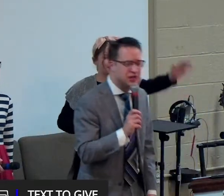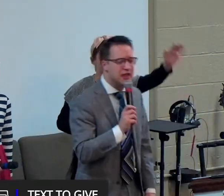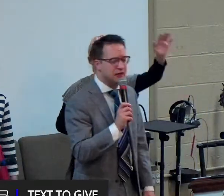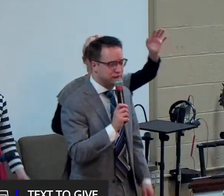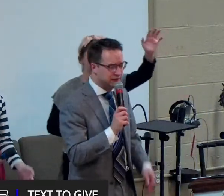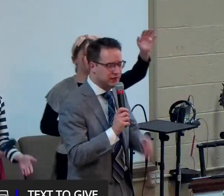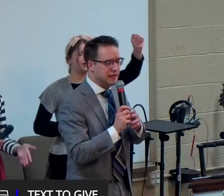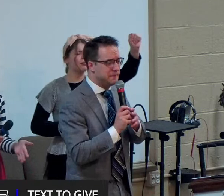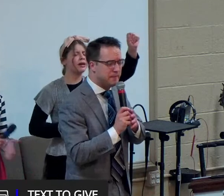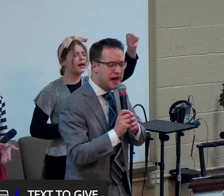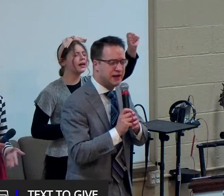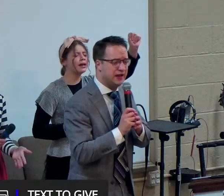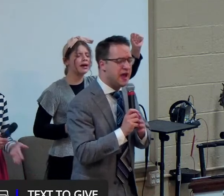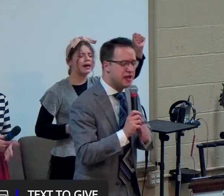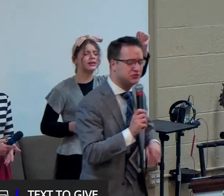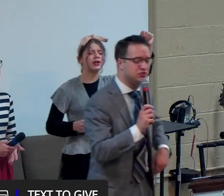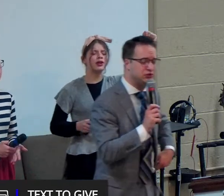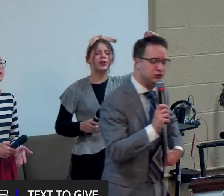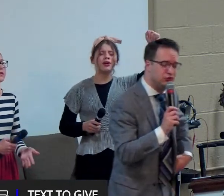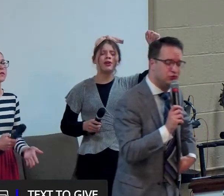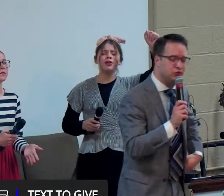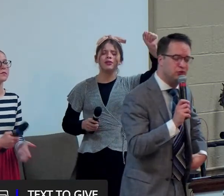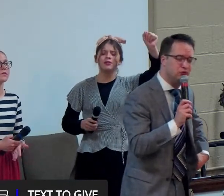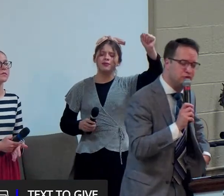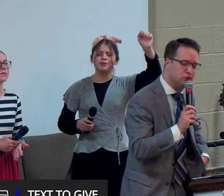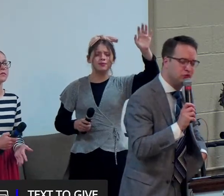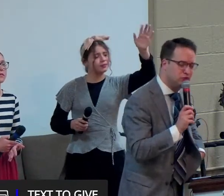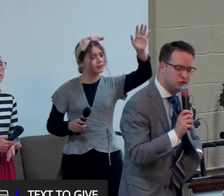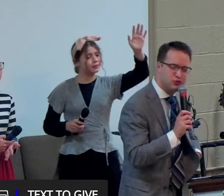yes, if anybody asks you,